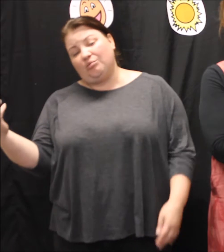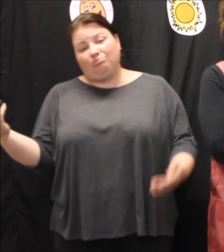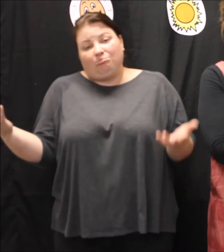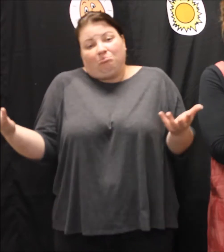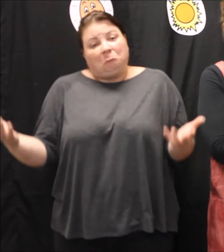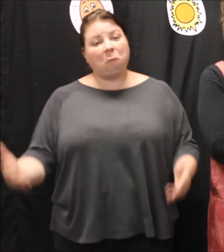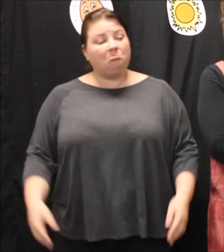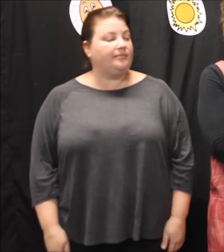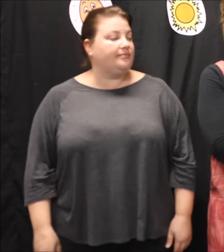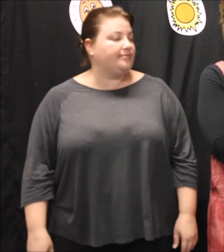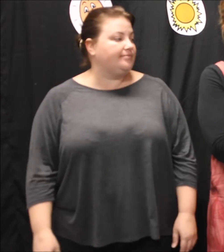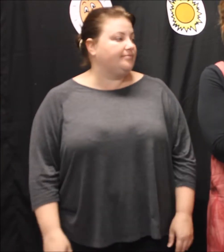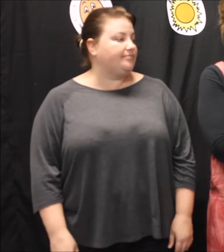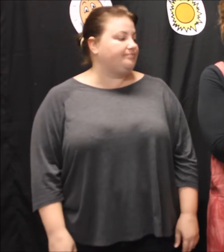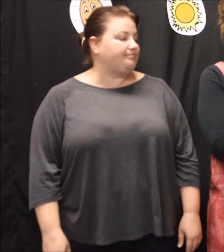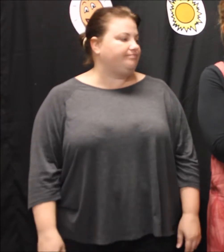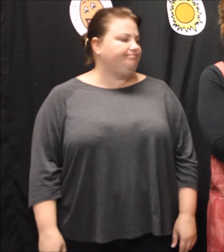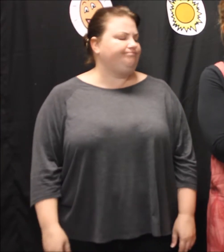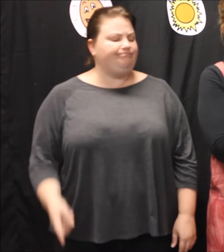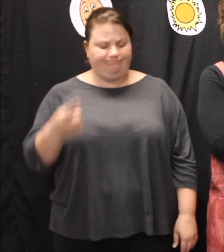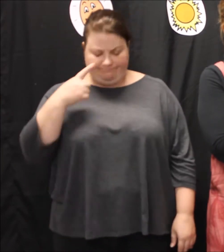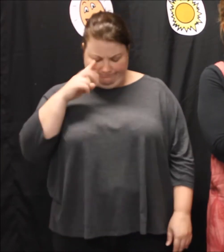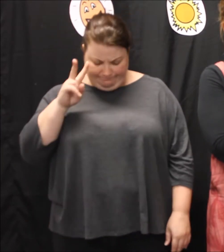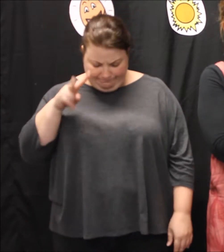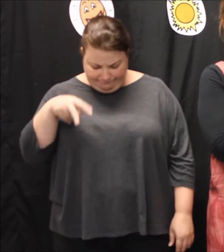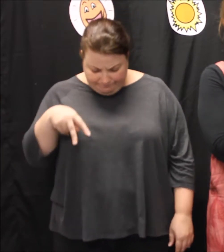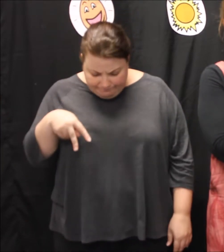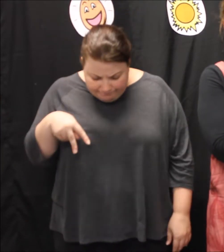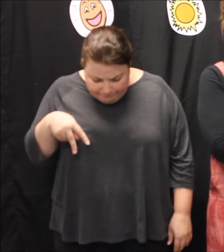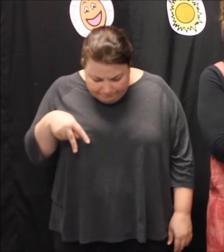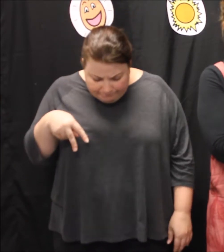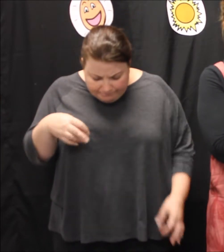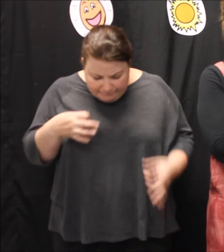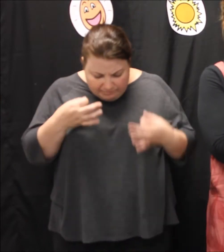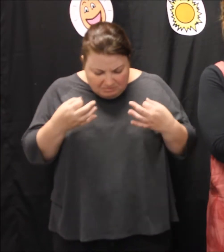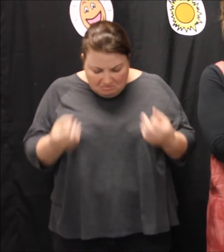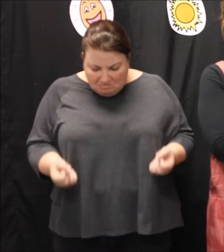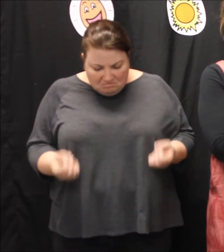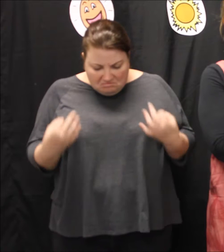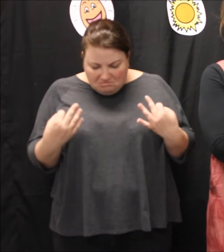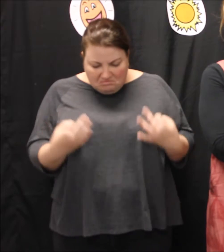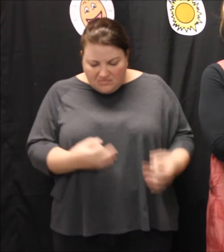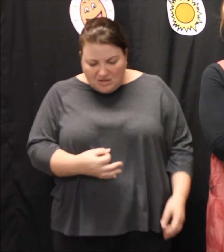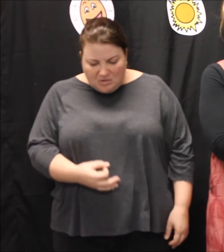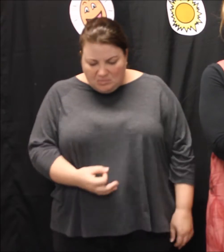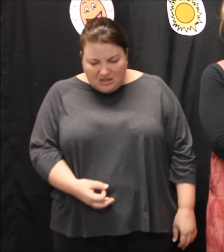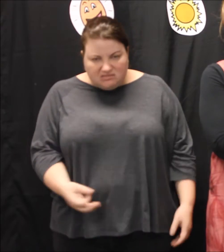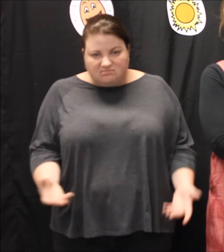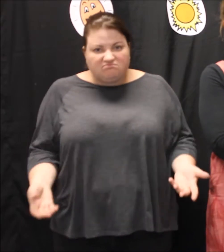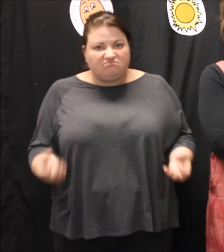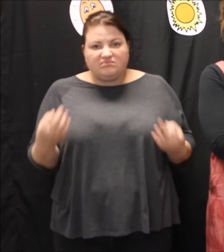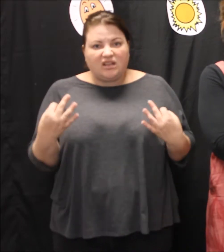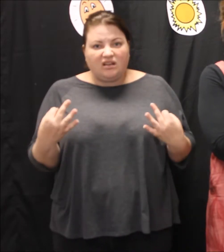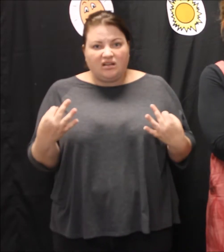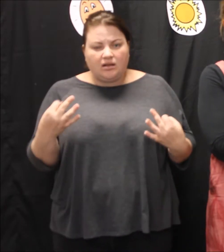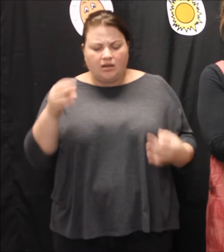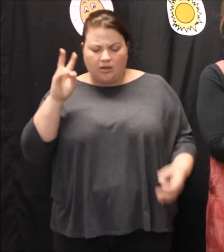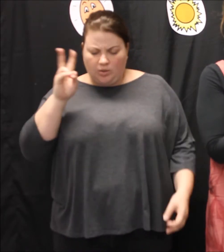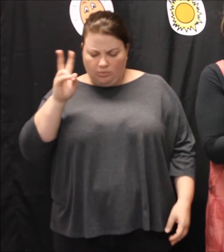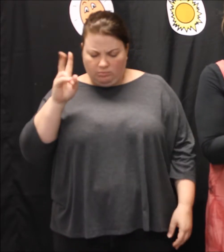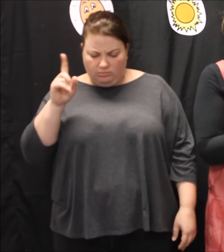go. Pete looked down at his buttonless shirt, and what do you think he